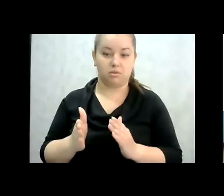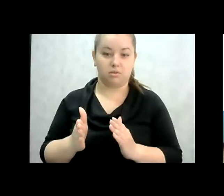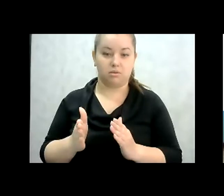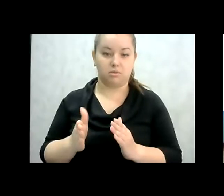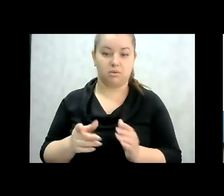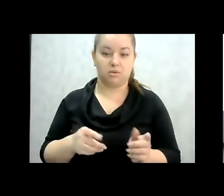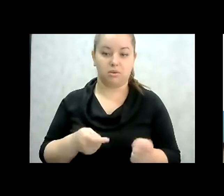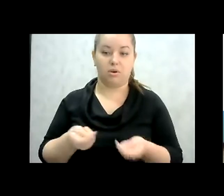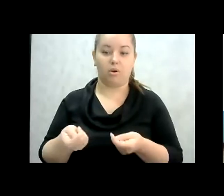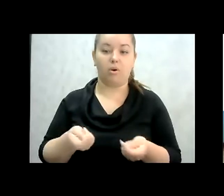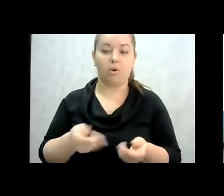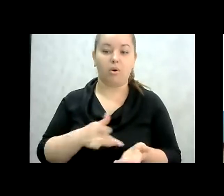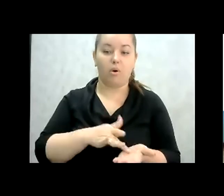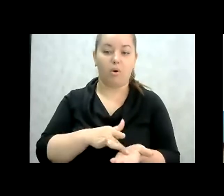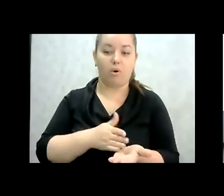IFES,